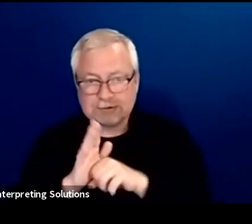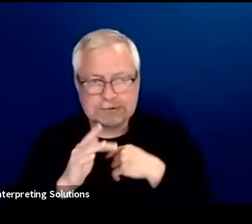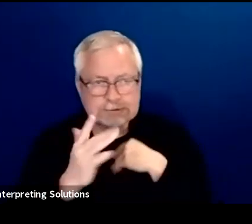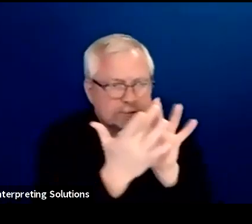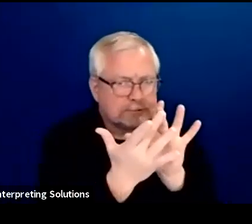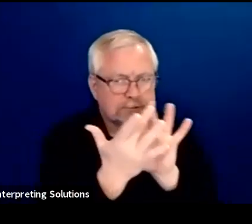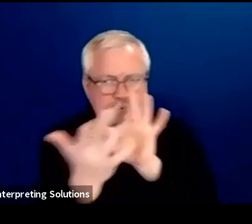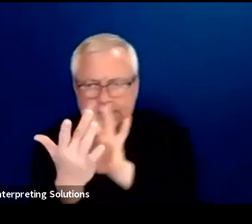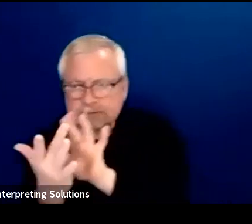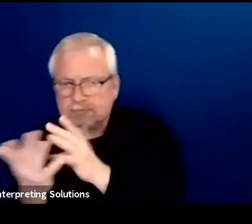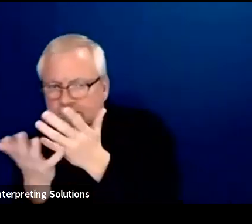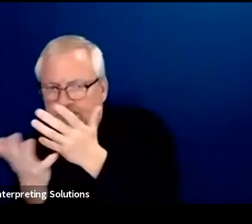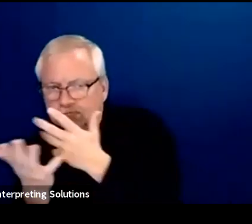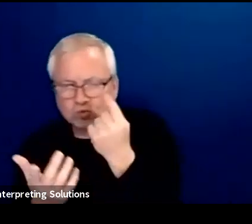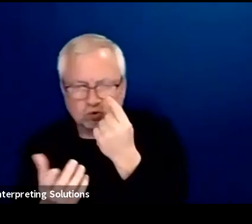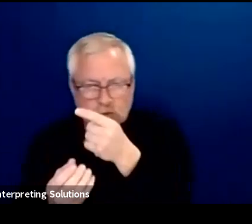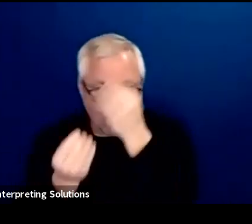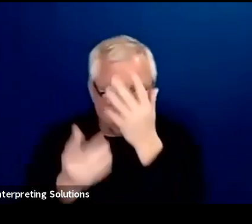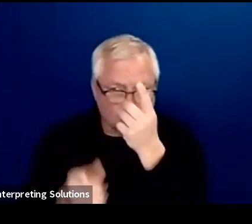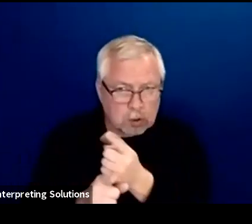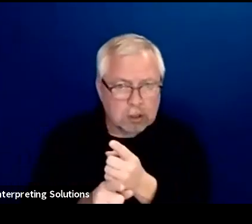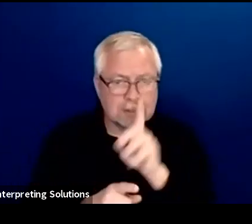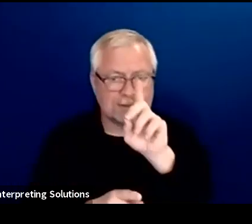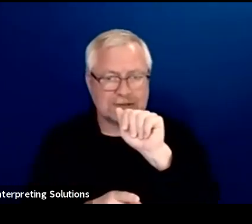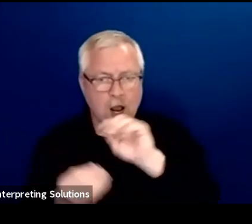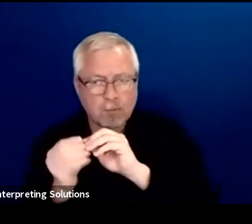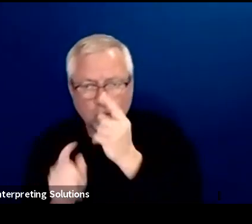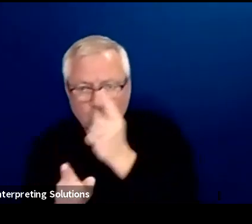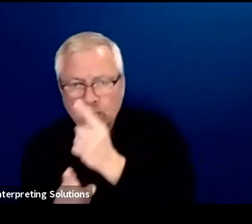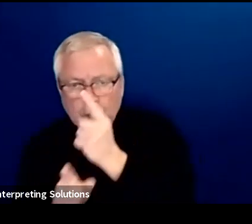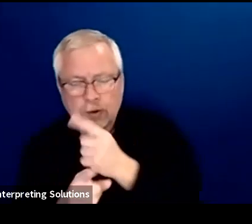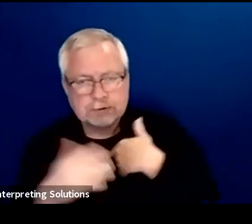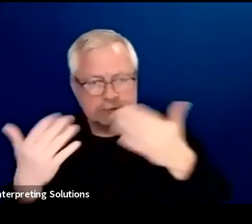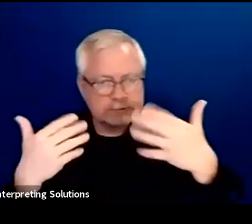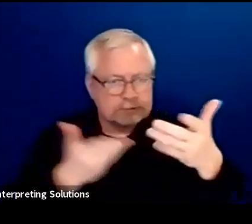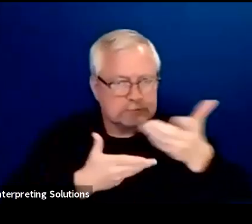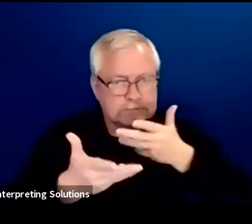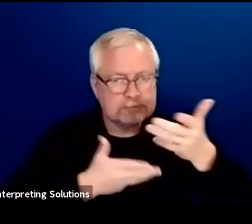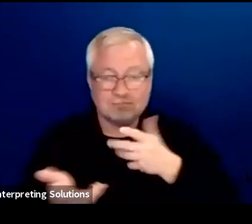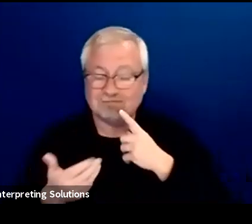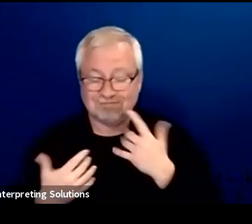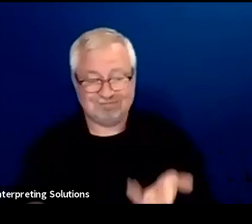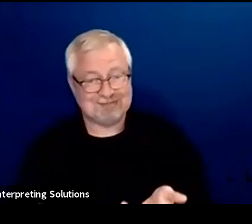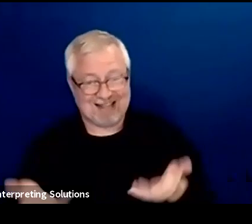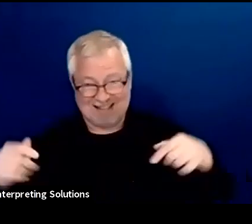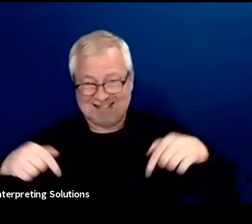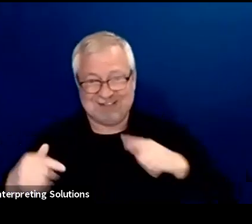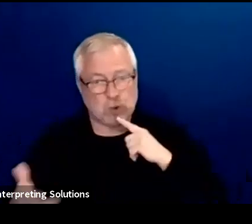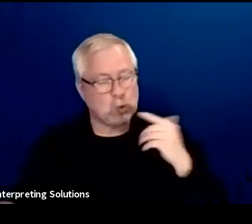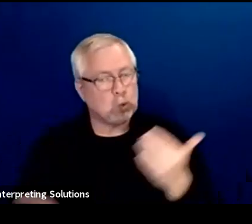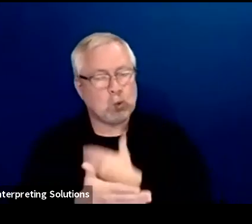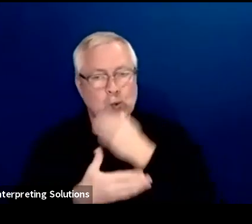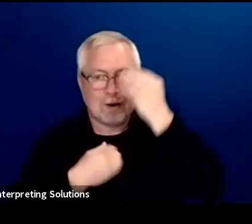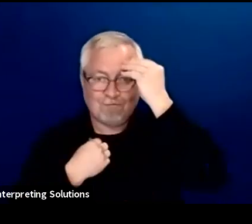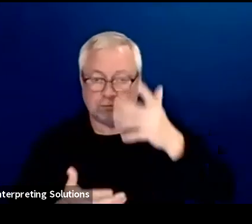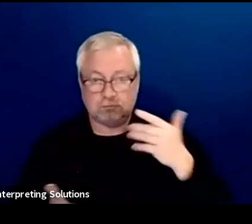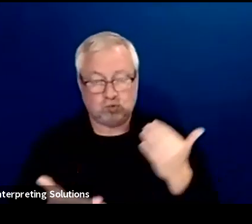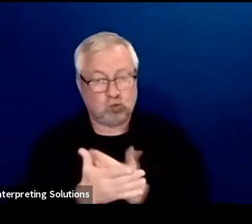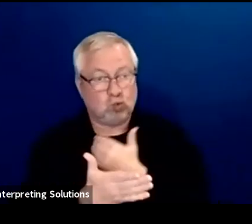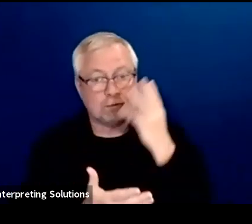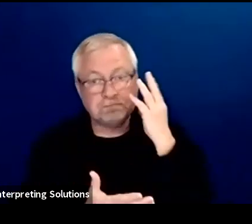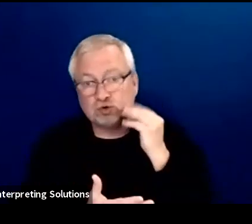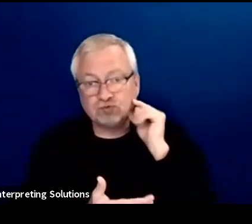just an unprecedented level of information sharing and collaboration. I think it's different than